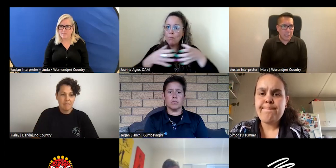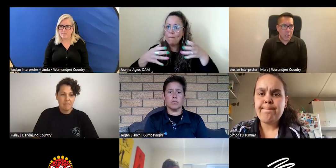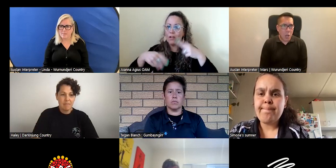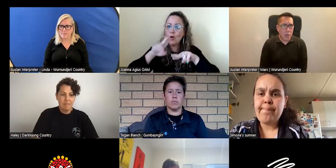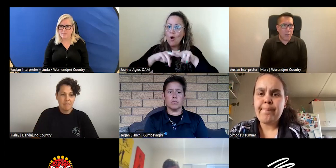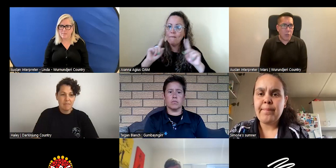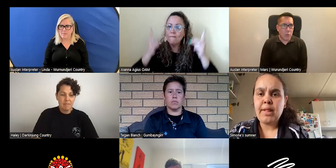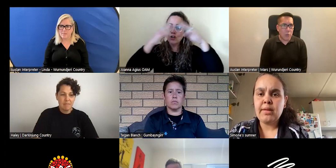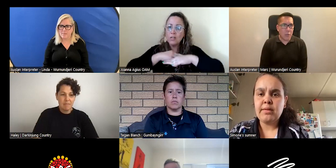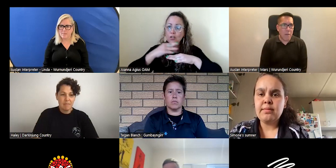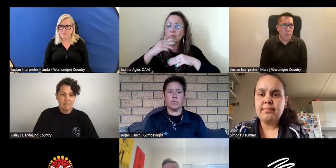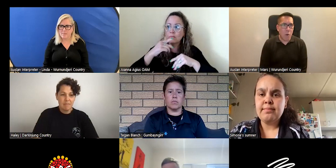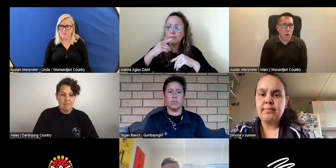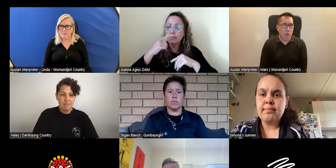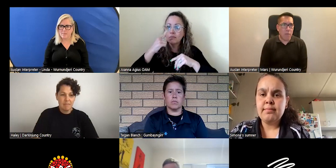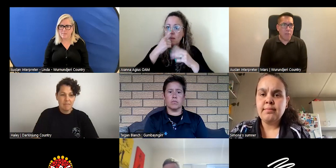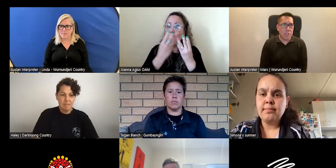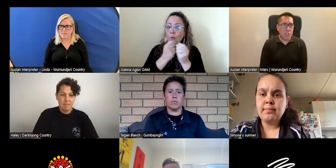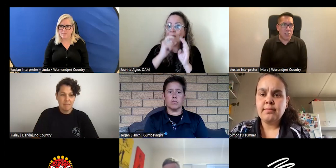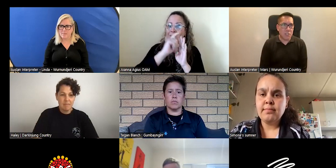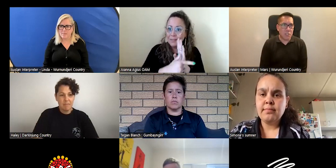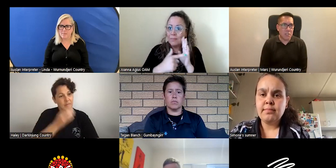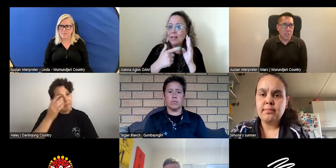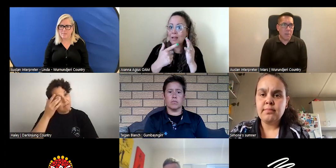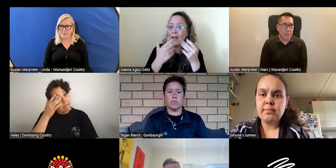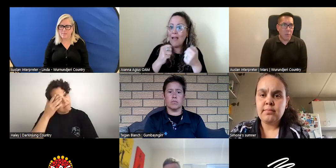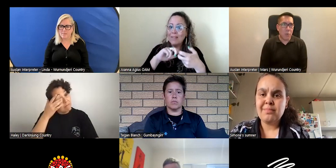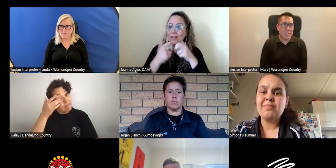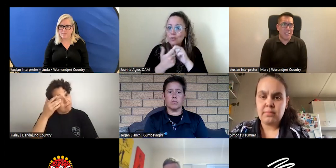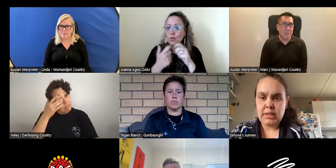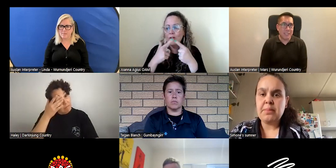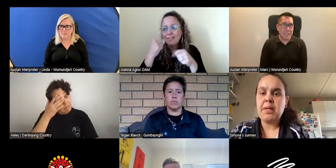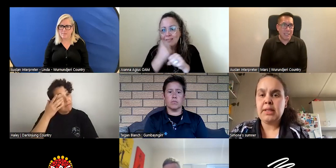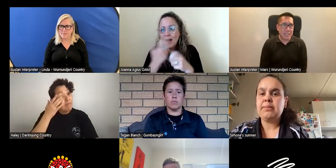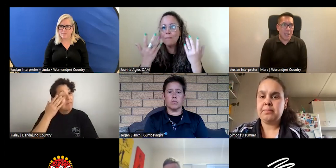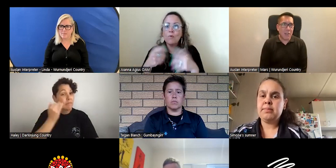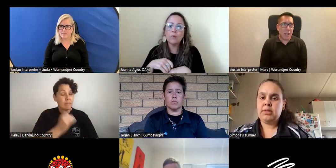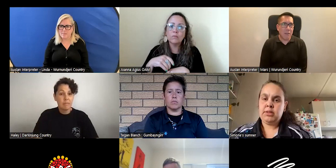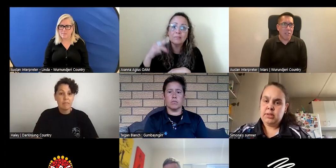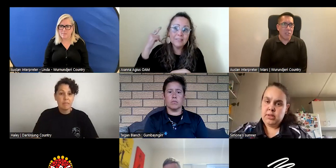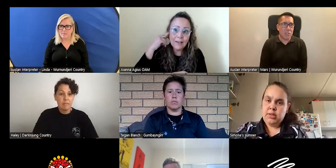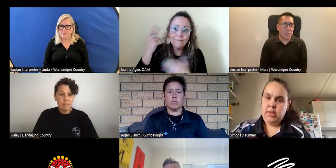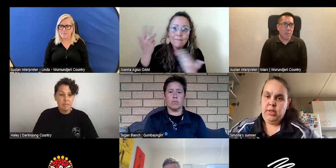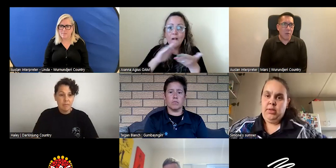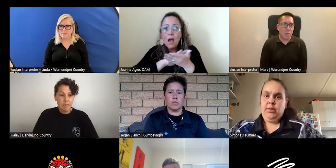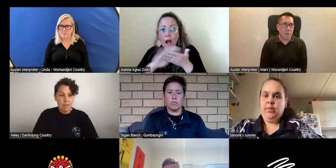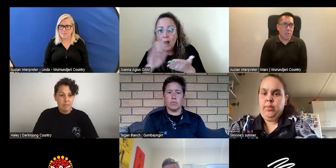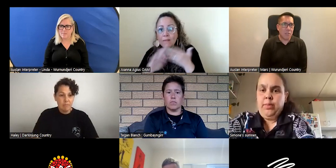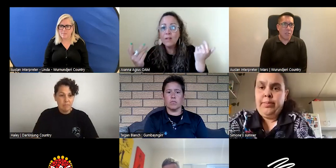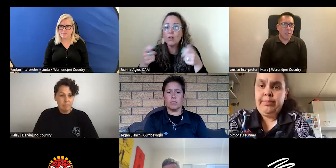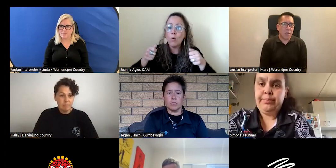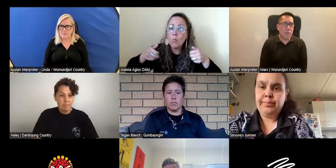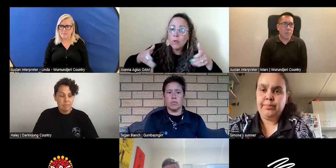disabilities? Only because we have a mob of First Nations people with disabilities that are having issues at the